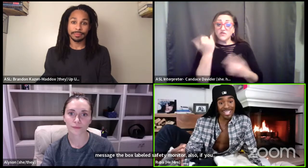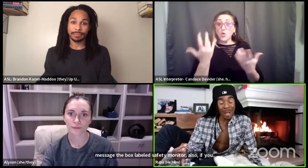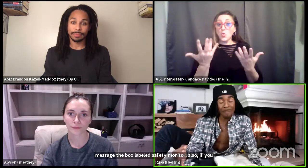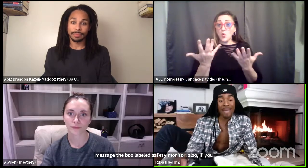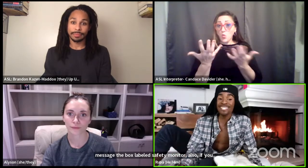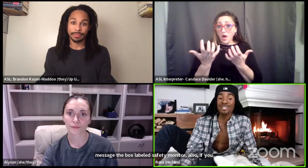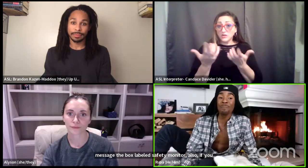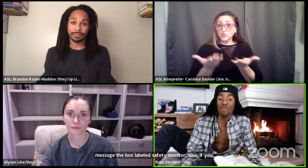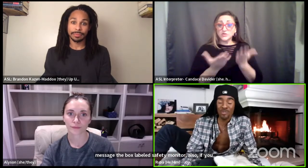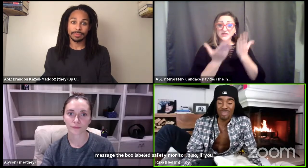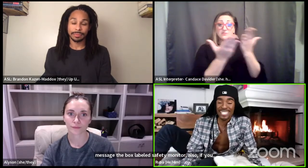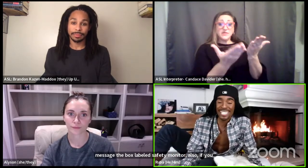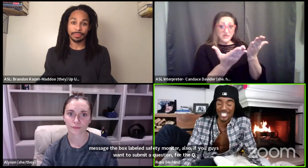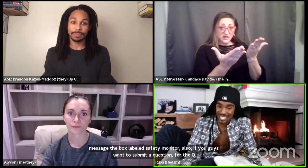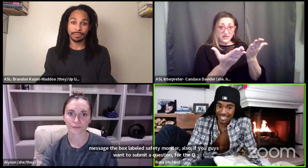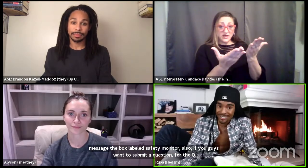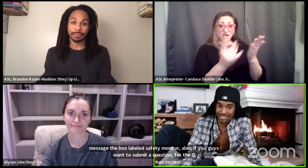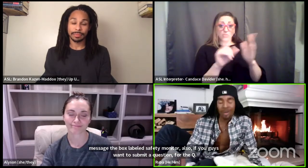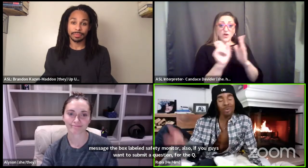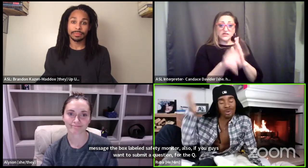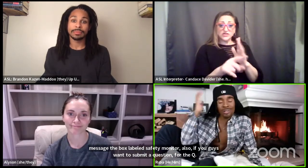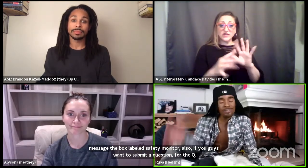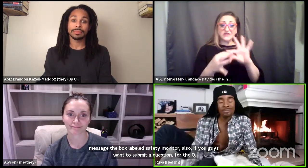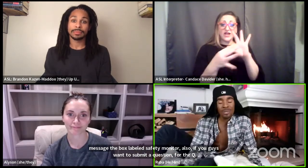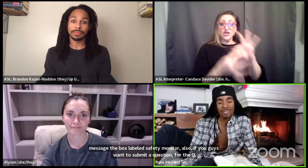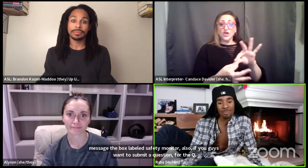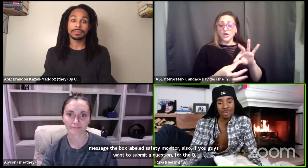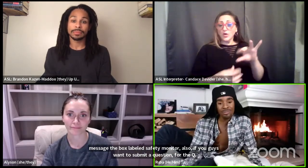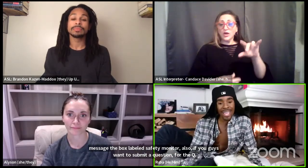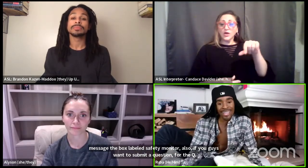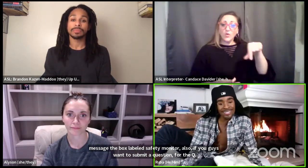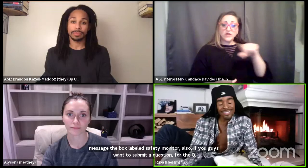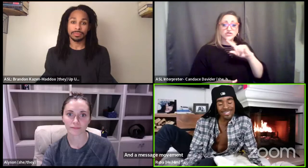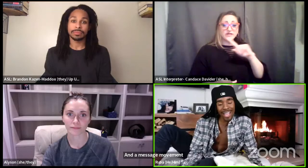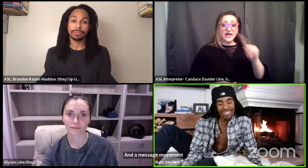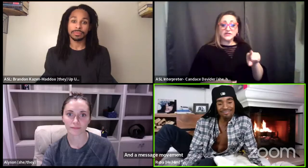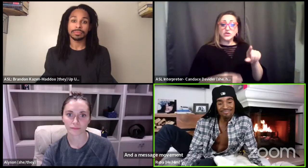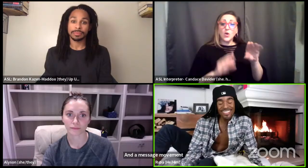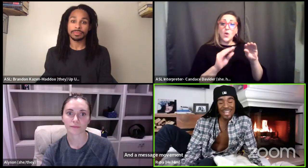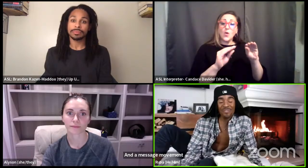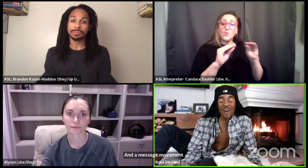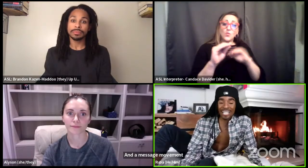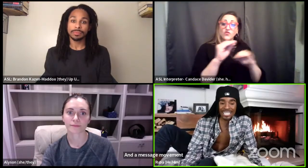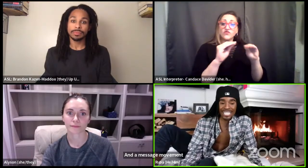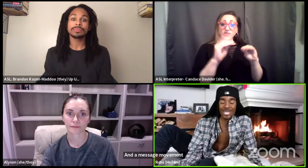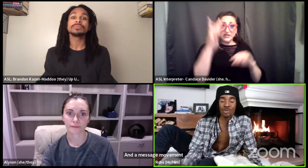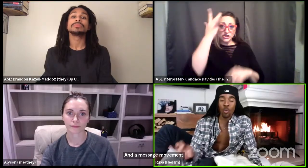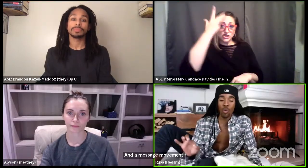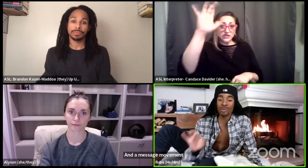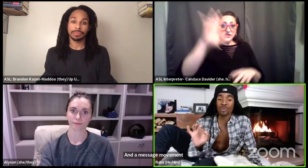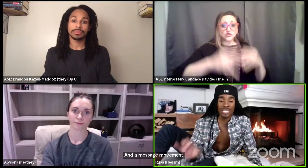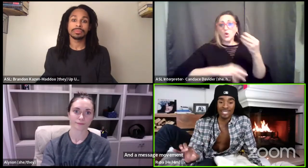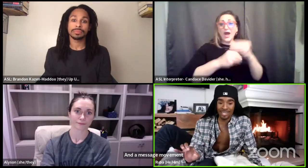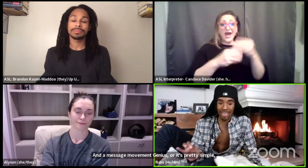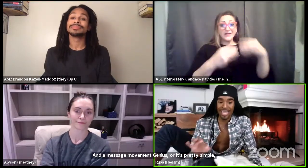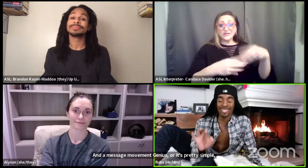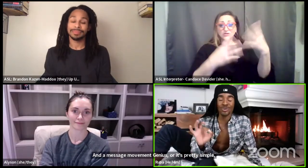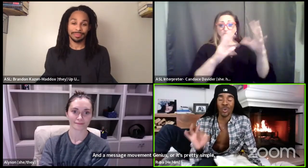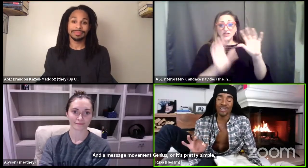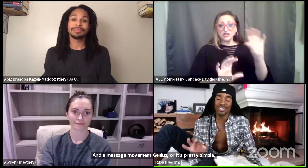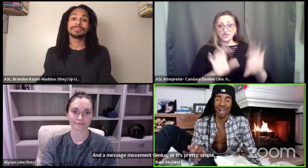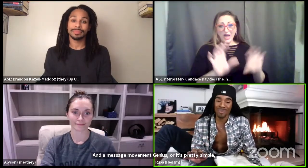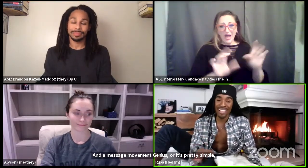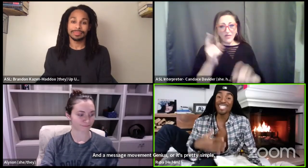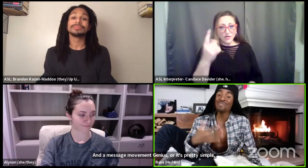Q&A, message Movement Genius, or pretty simple, add it to the chat. Now, finally, there's one reason that